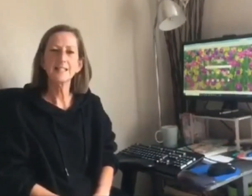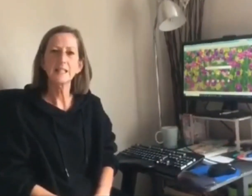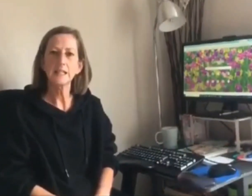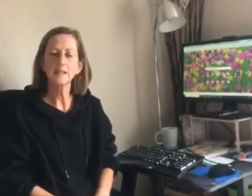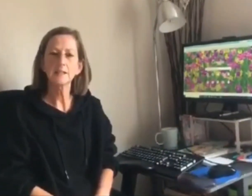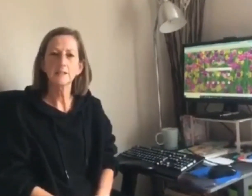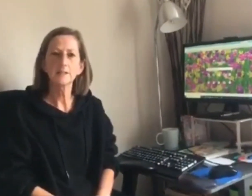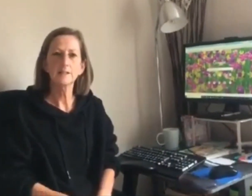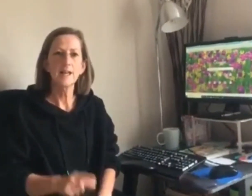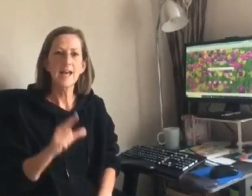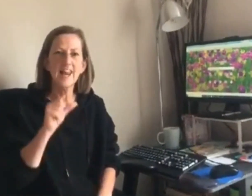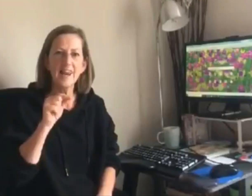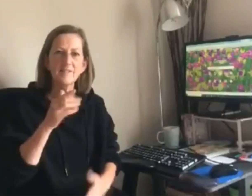nearly